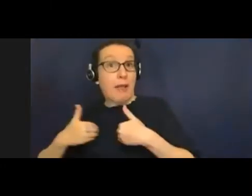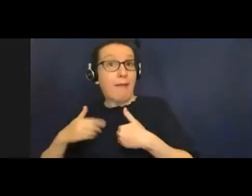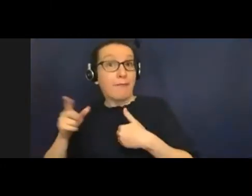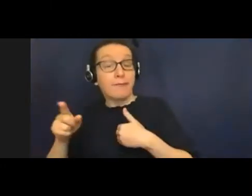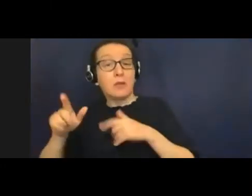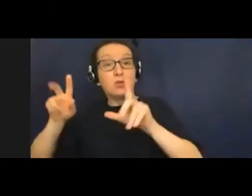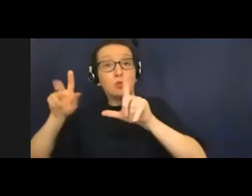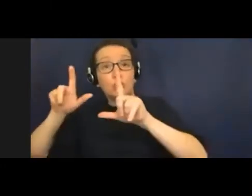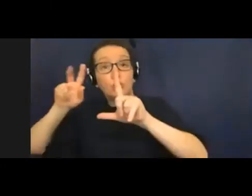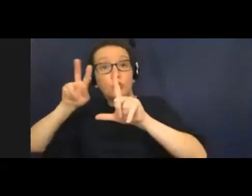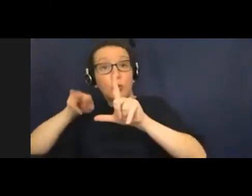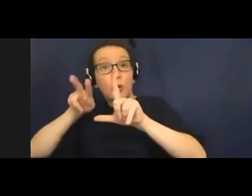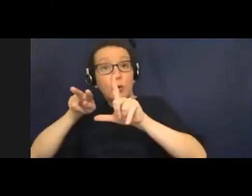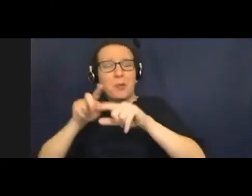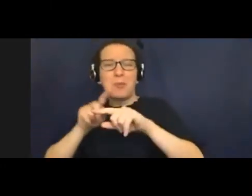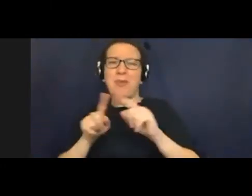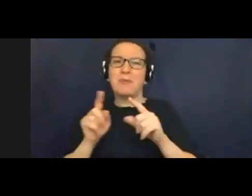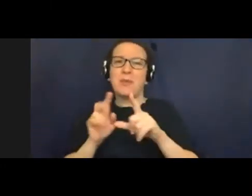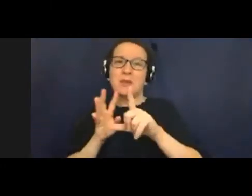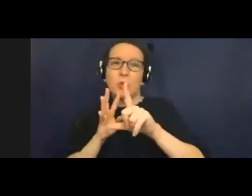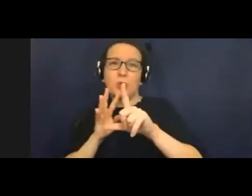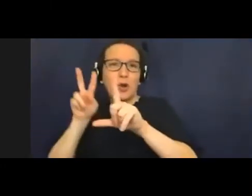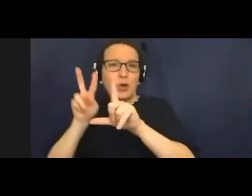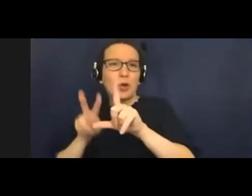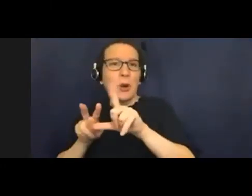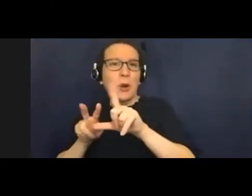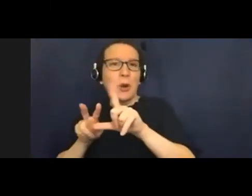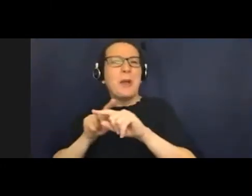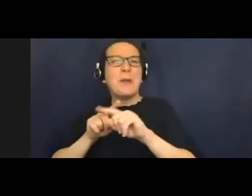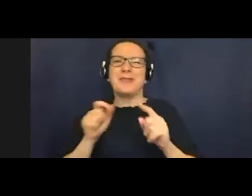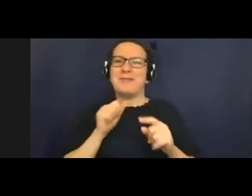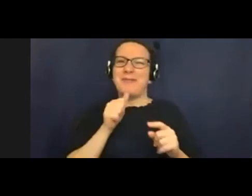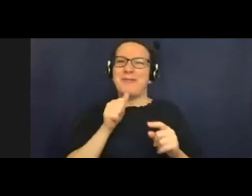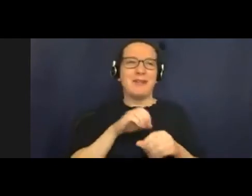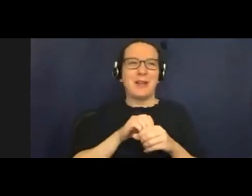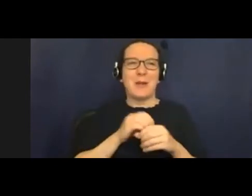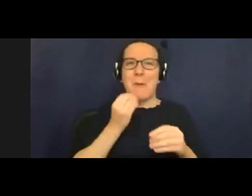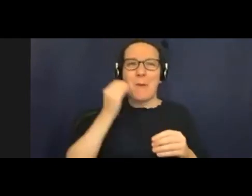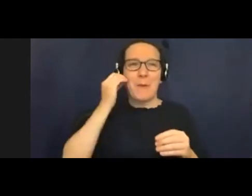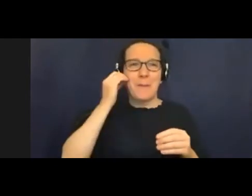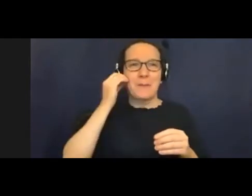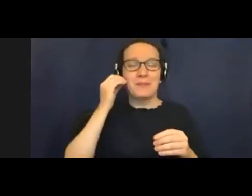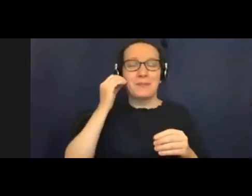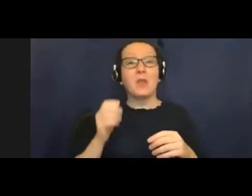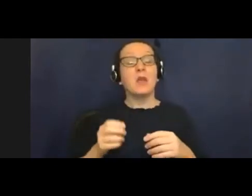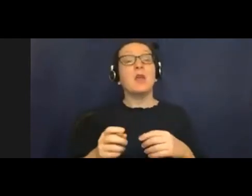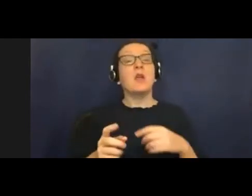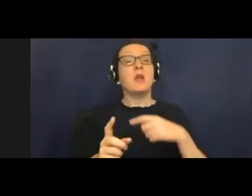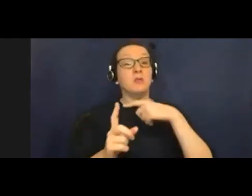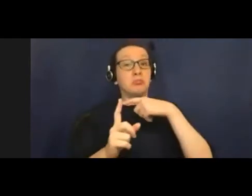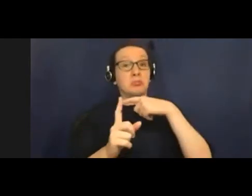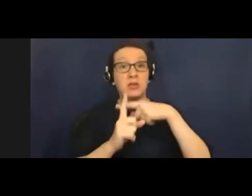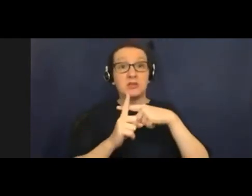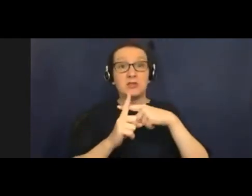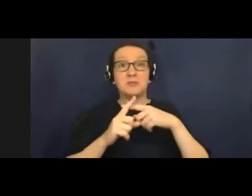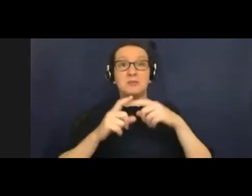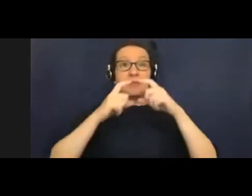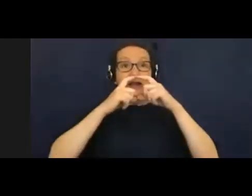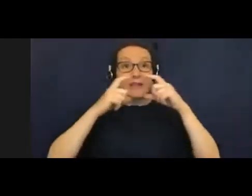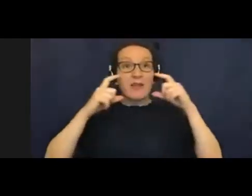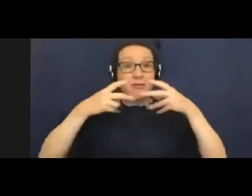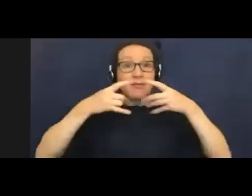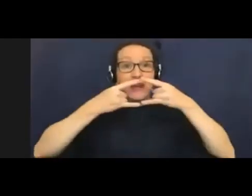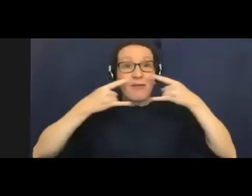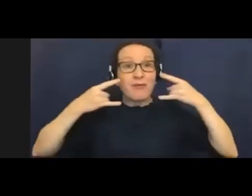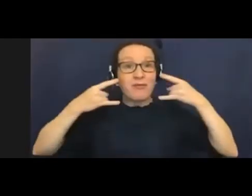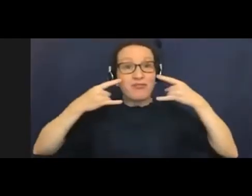PPE. With the increased use of face masks, it's making it more difficult for people who are deaf or hard of hearing because the